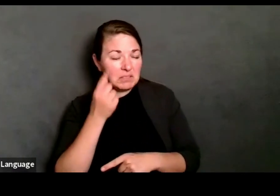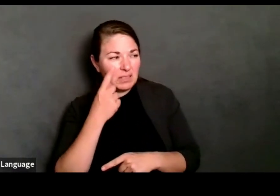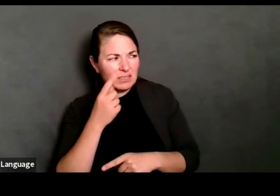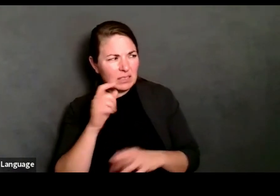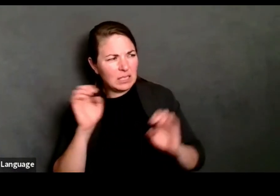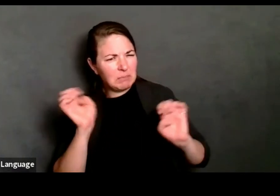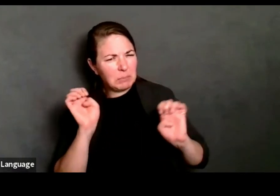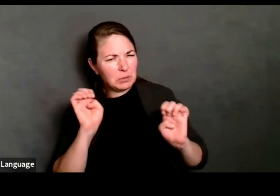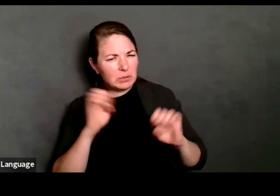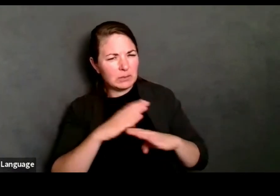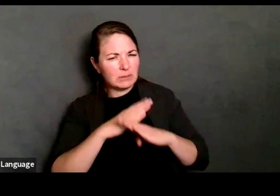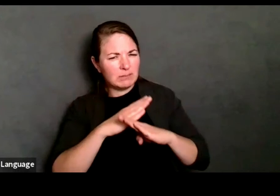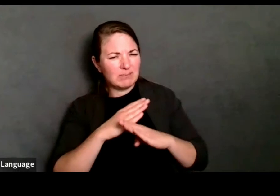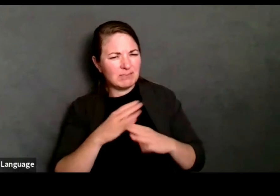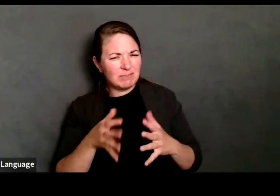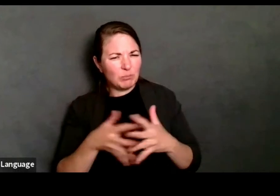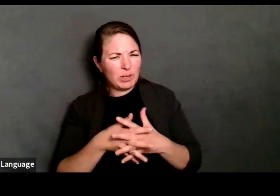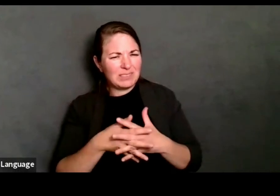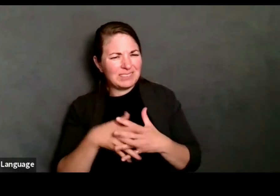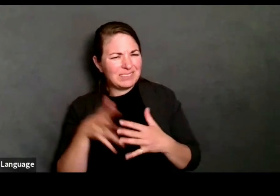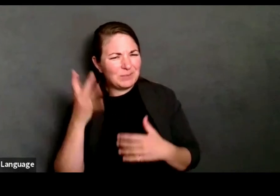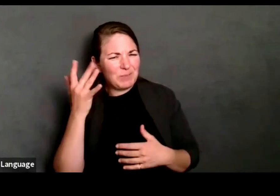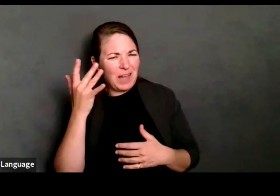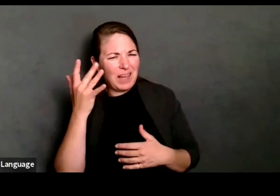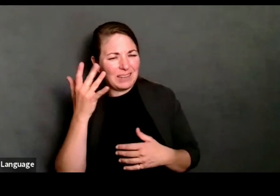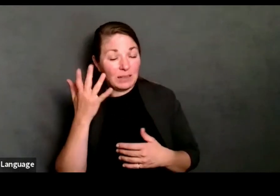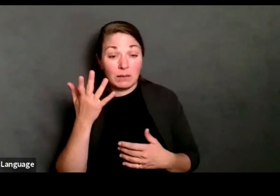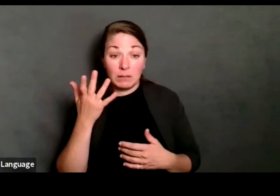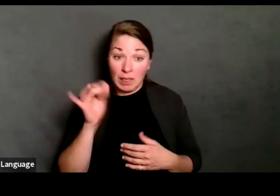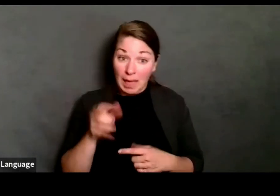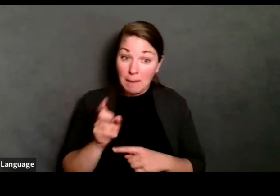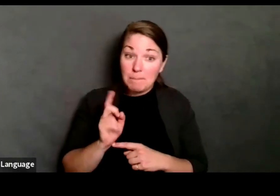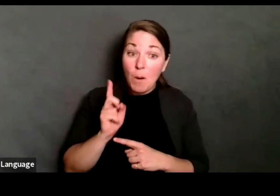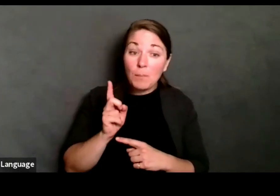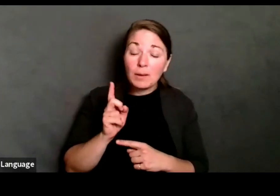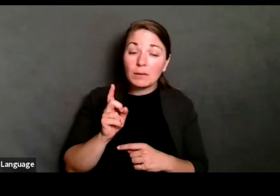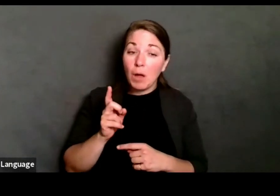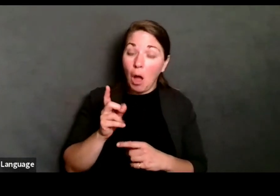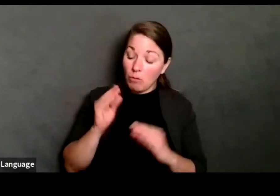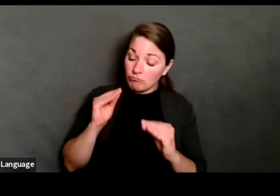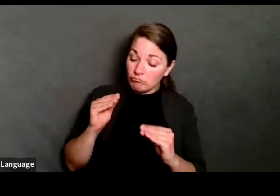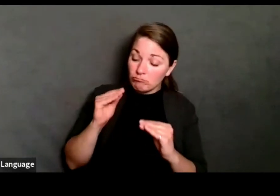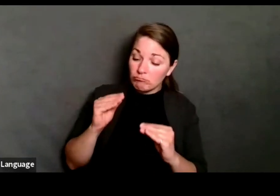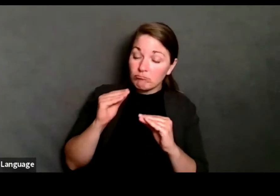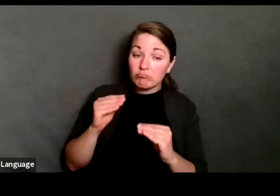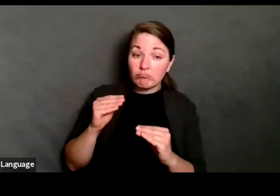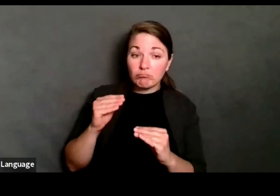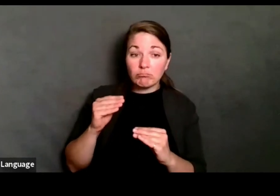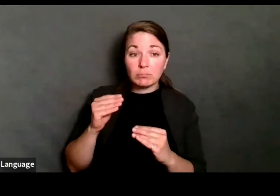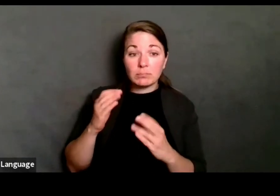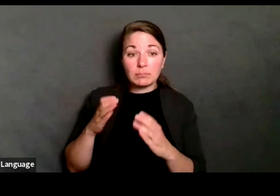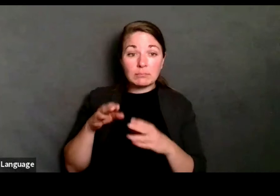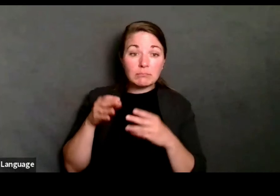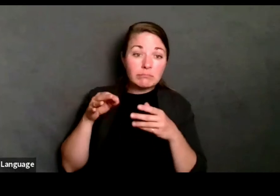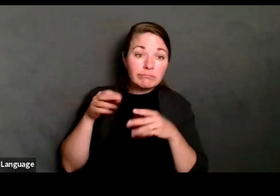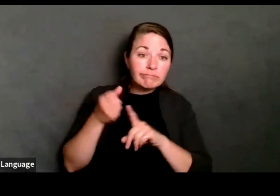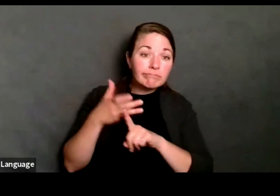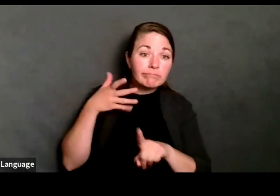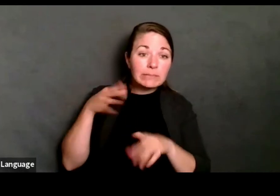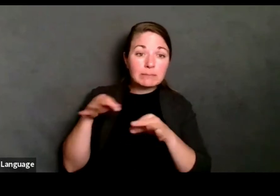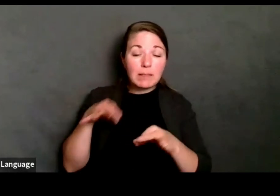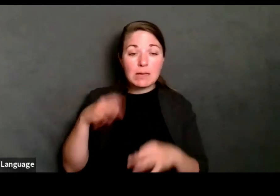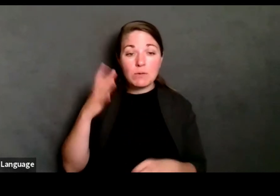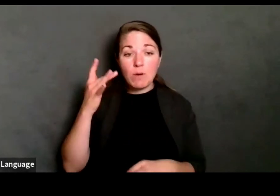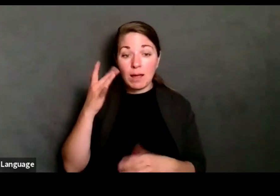emergency contraception. In a moment like that, giving them some translation, some gentle education might be really